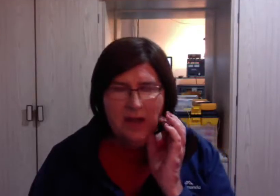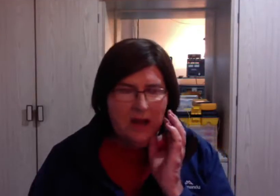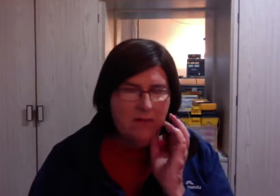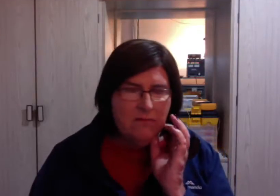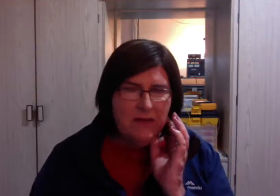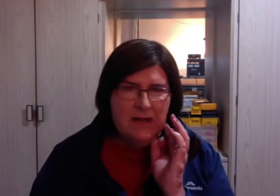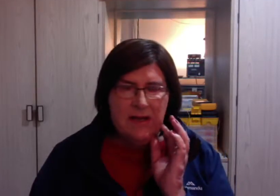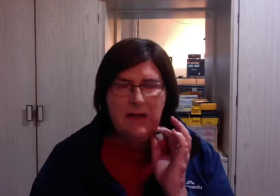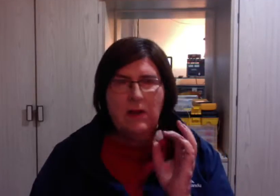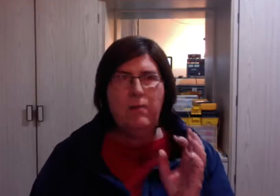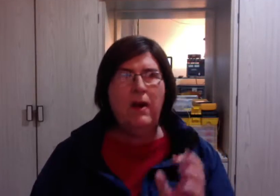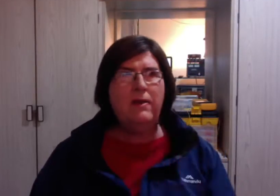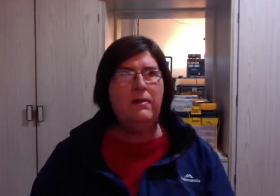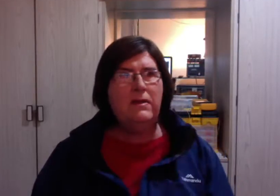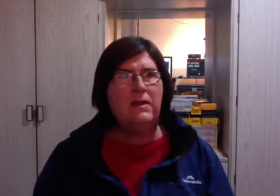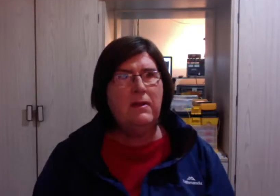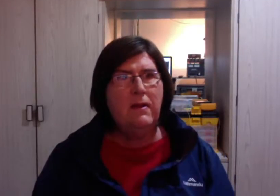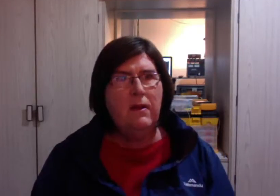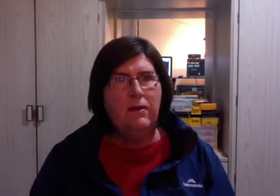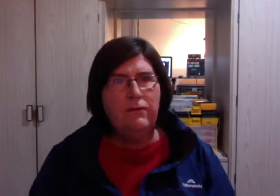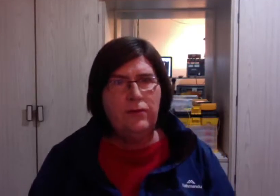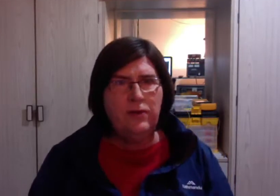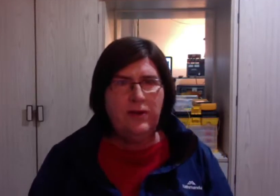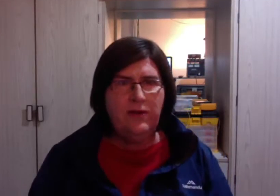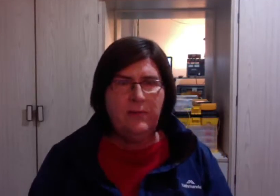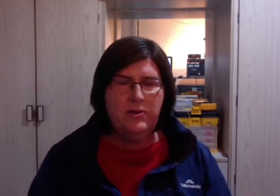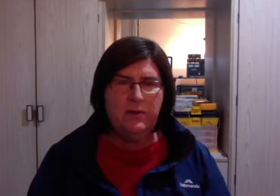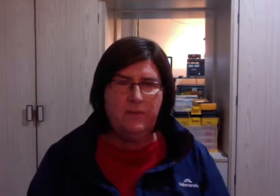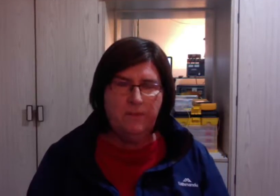can't really go by the fuel consumption